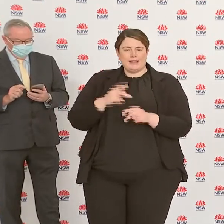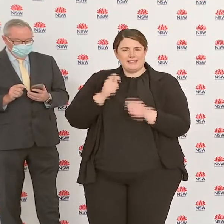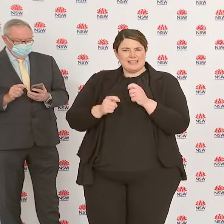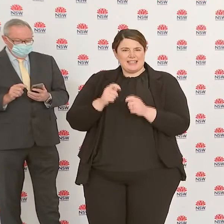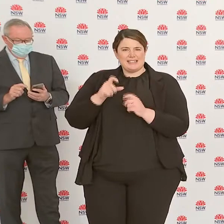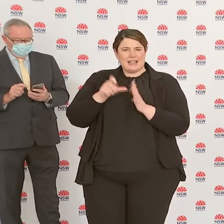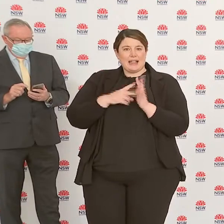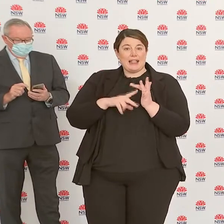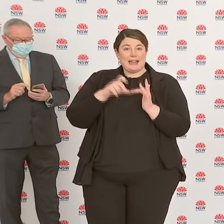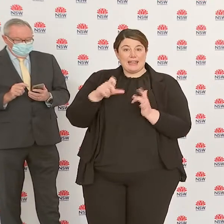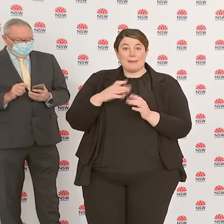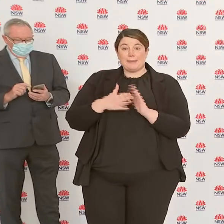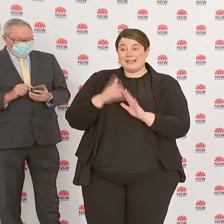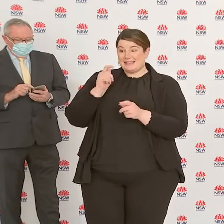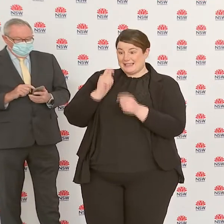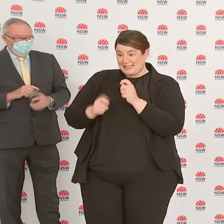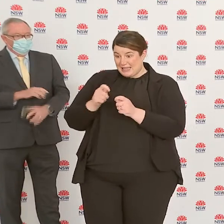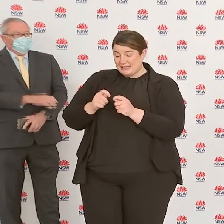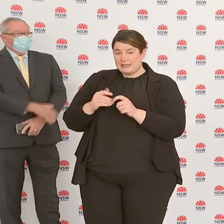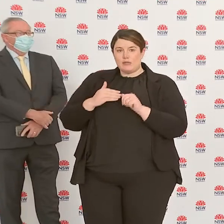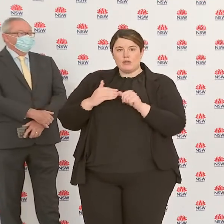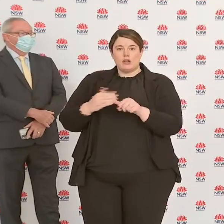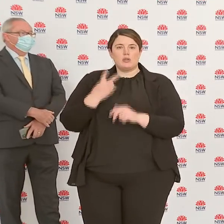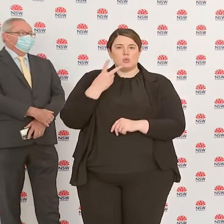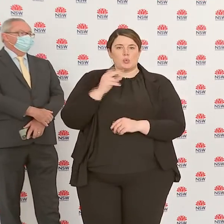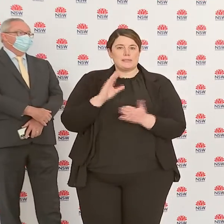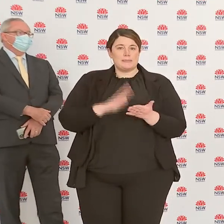test. So the idea is that we're trying to